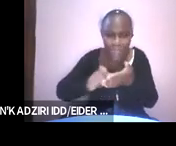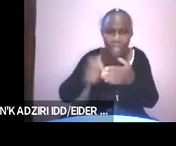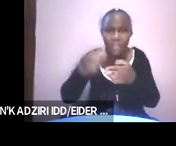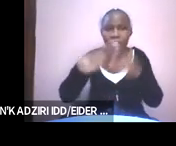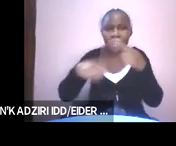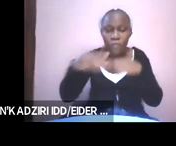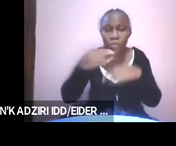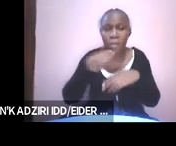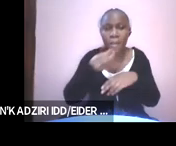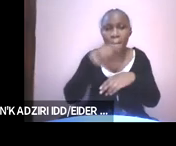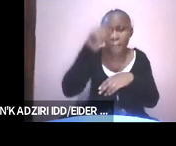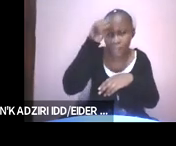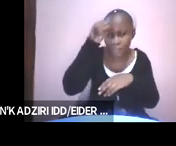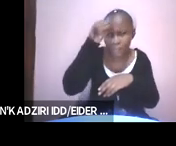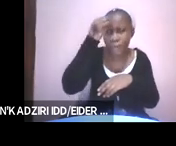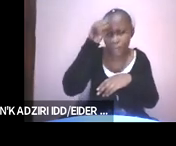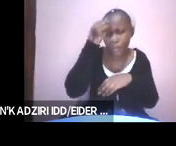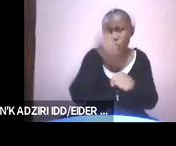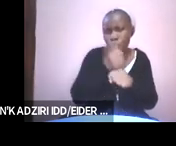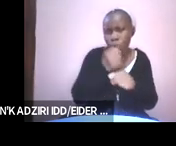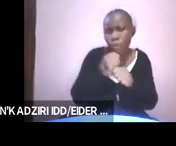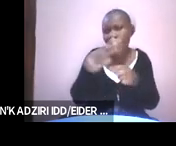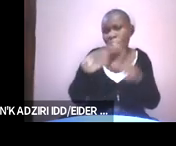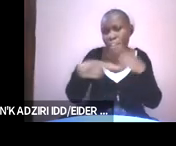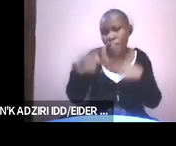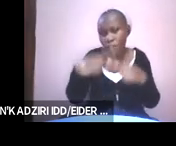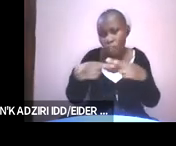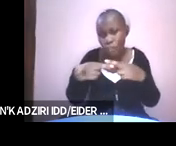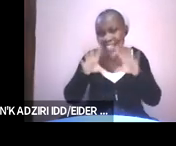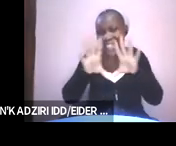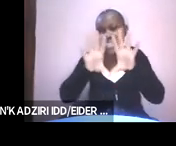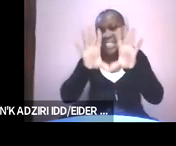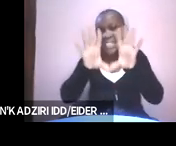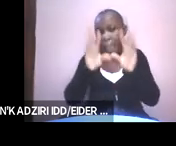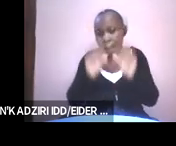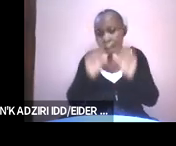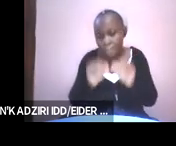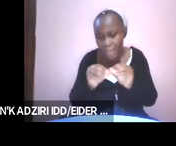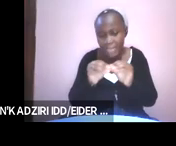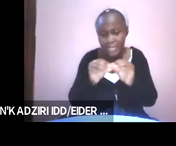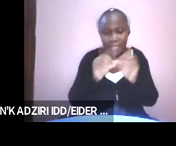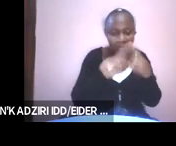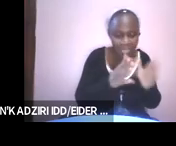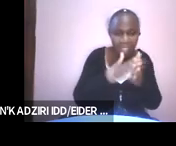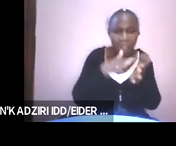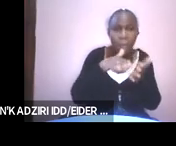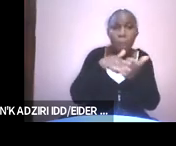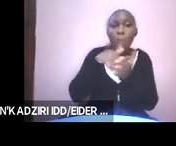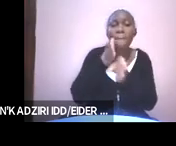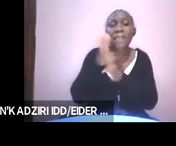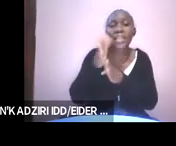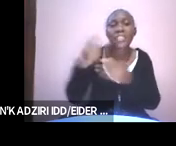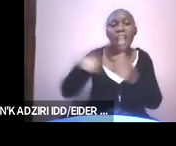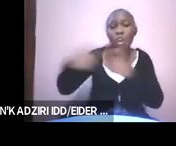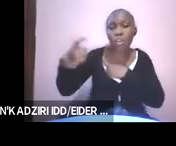writing a review, and it's like, you know, the summary at the beginning, and then major concerns are usually highlighted first, and